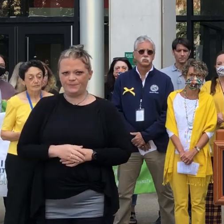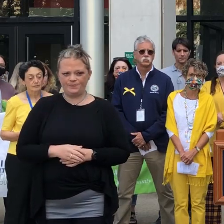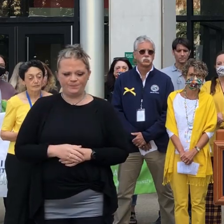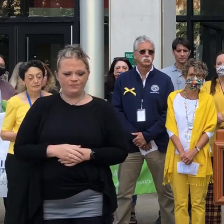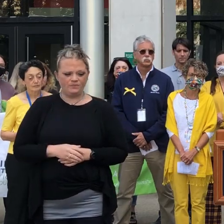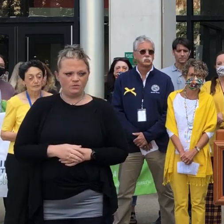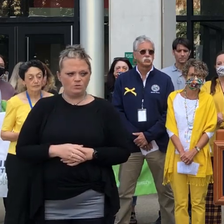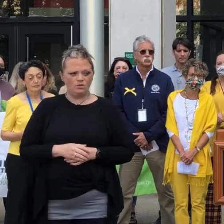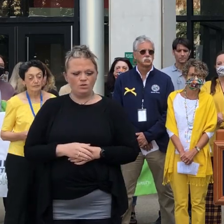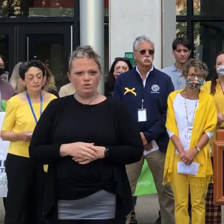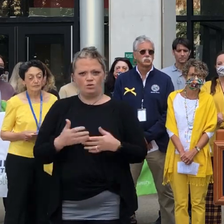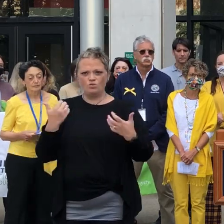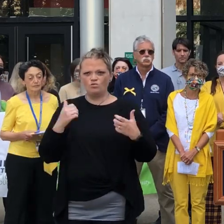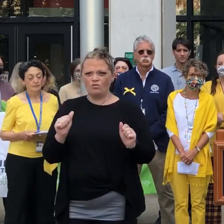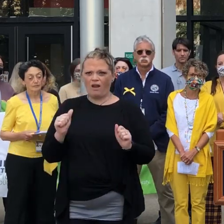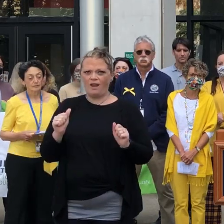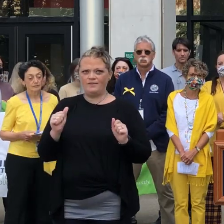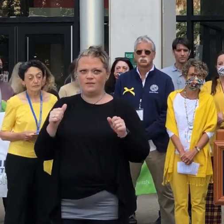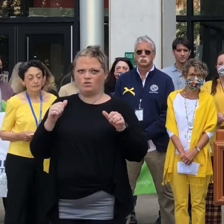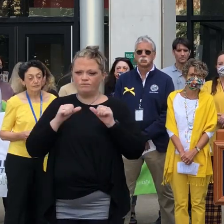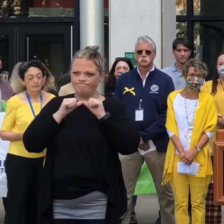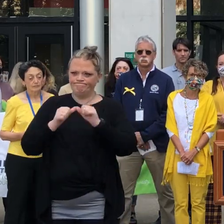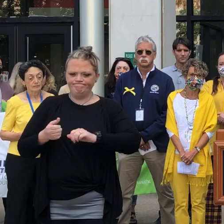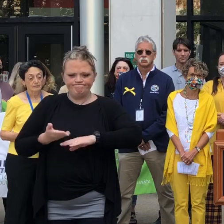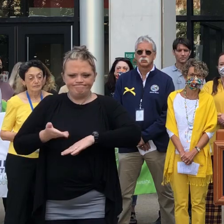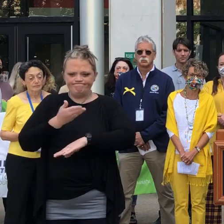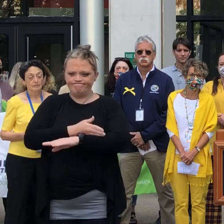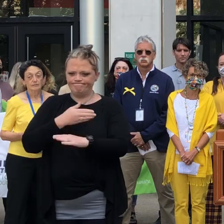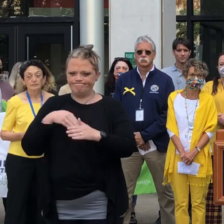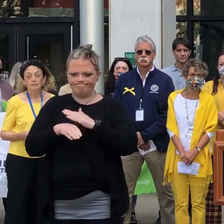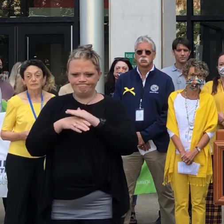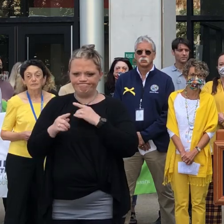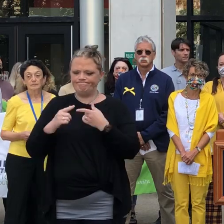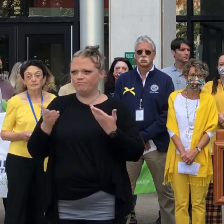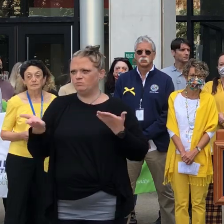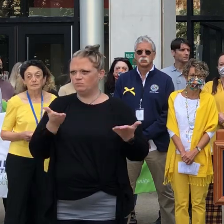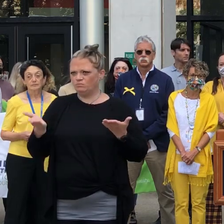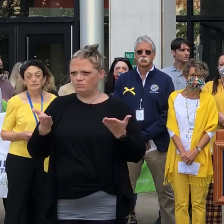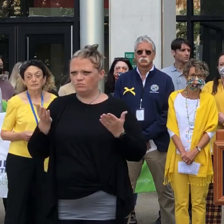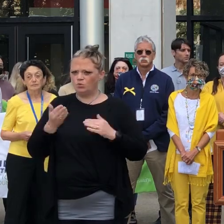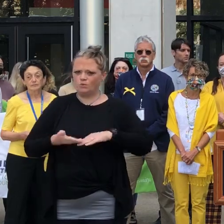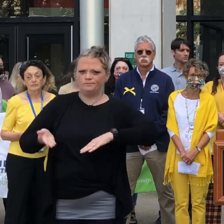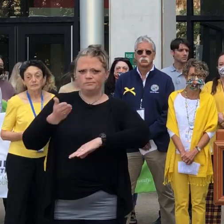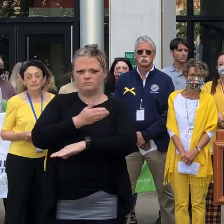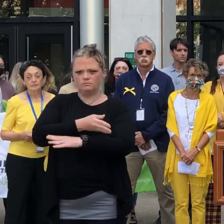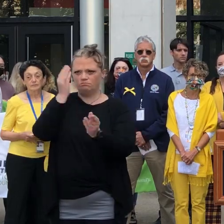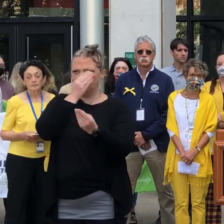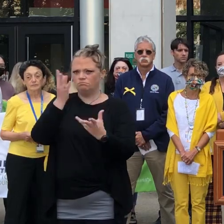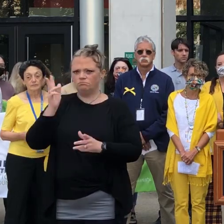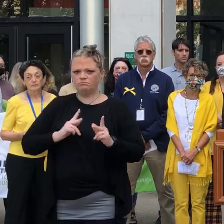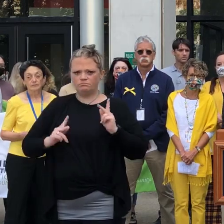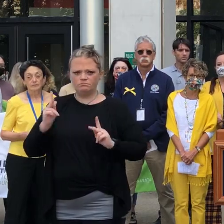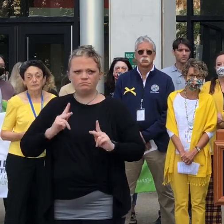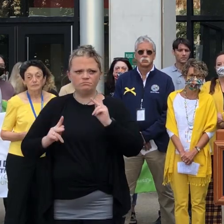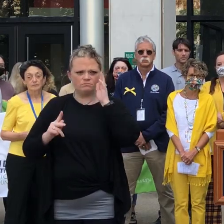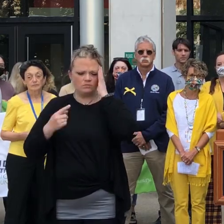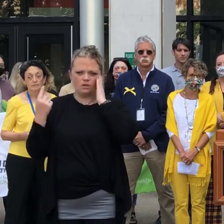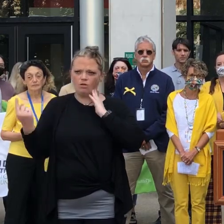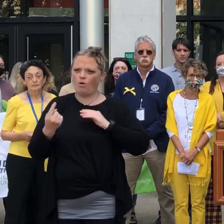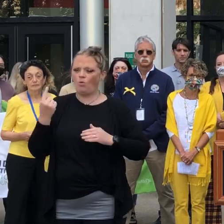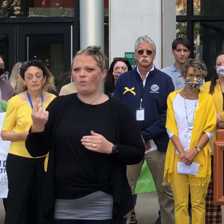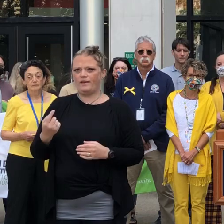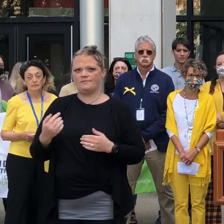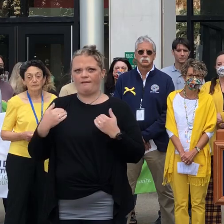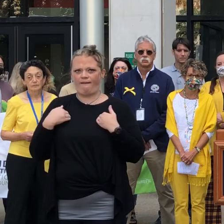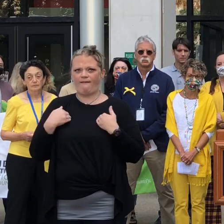to continue to improve access to services, to enhance people to know that there's always going to be